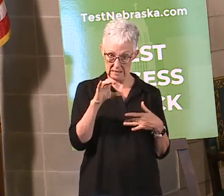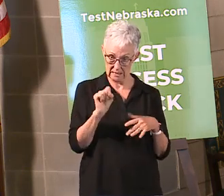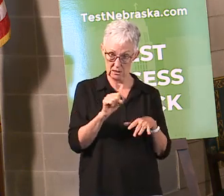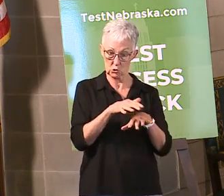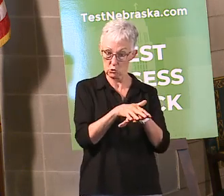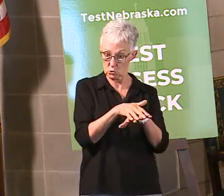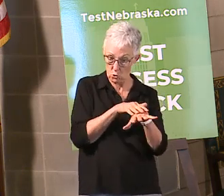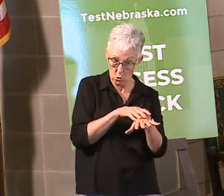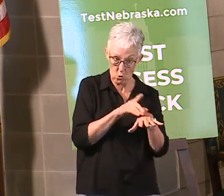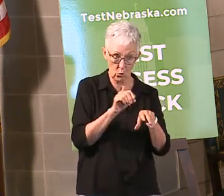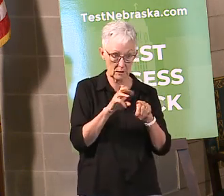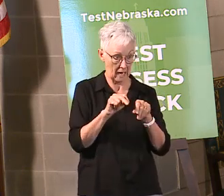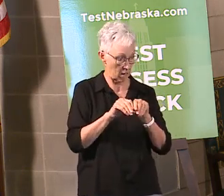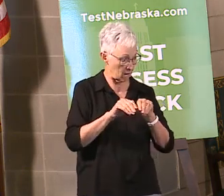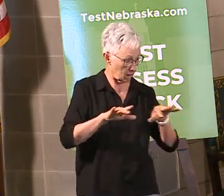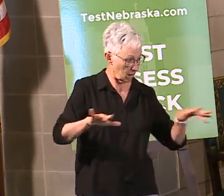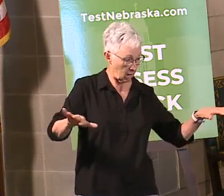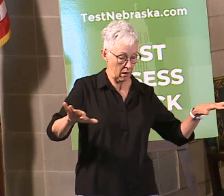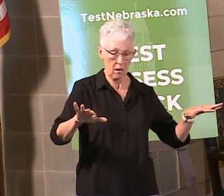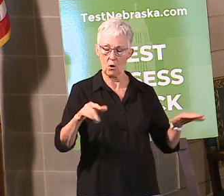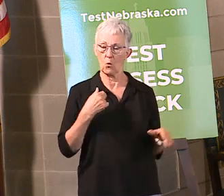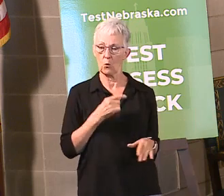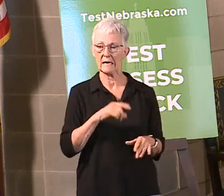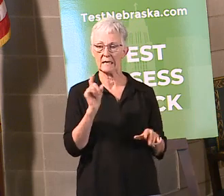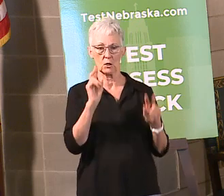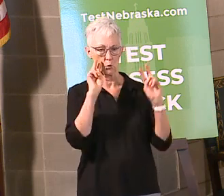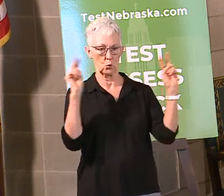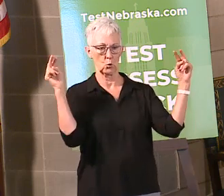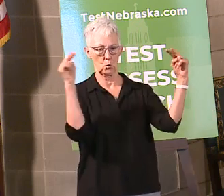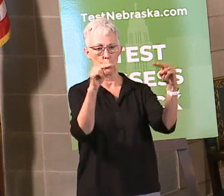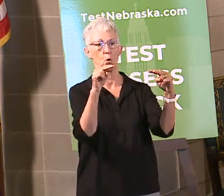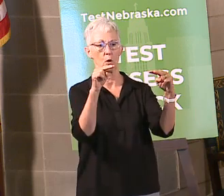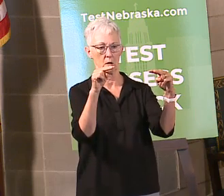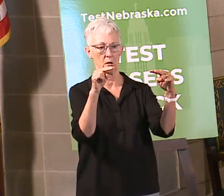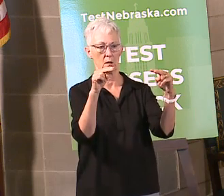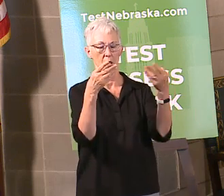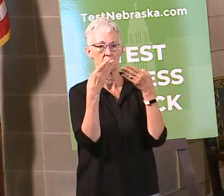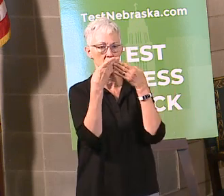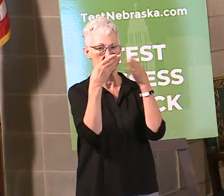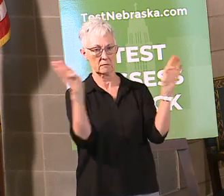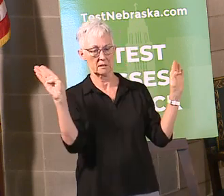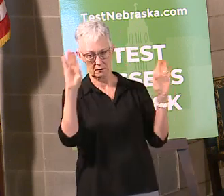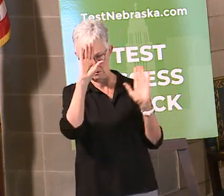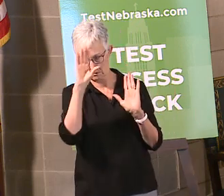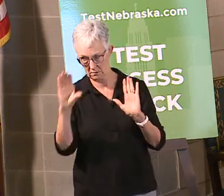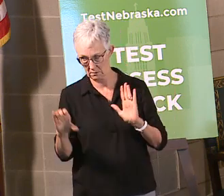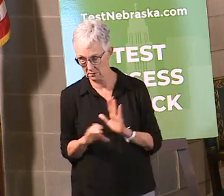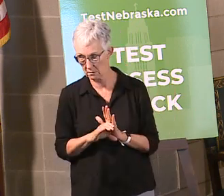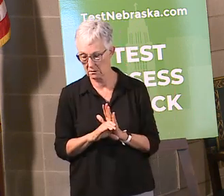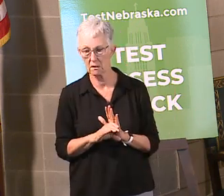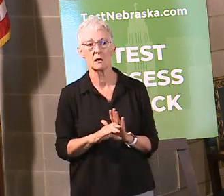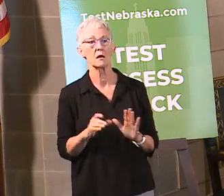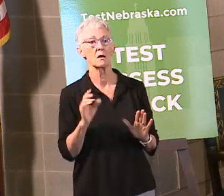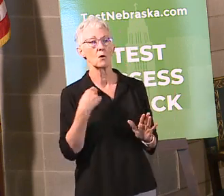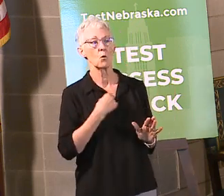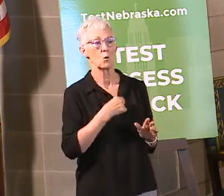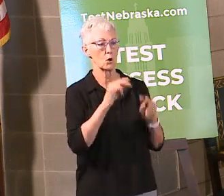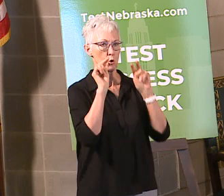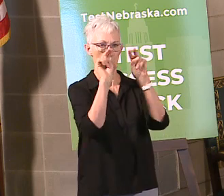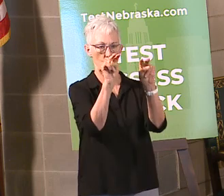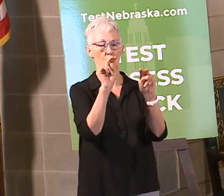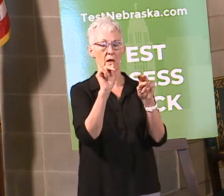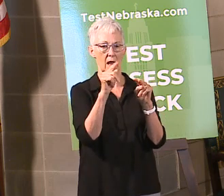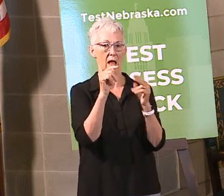you're testing. So what we want to do is look at the things that are not going to change based upon the variable of how much testing you're doing, and that's why we're looking at hospital